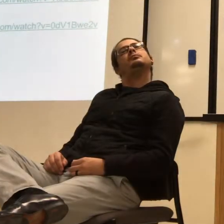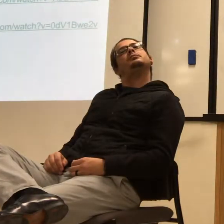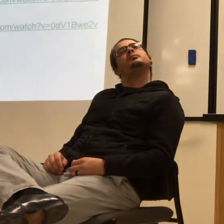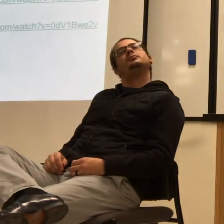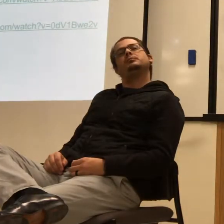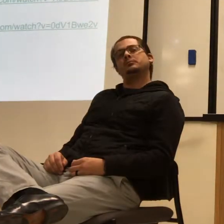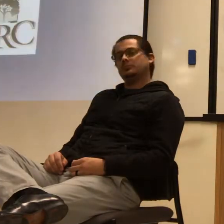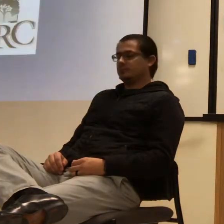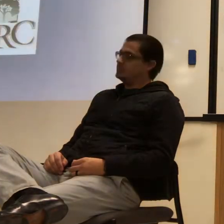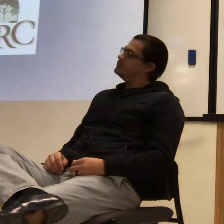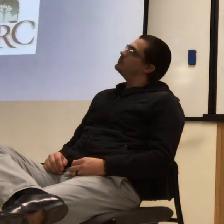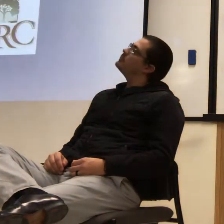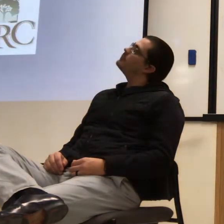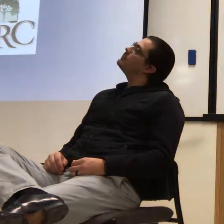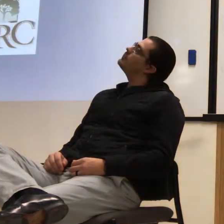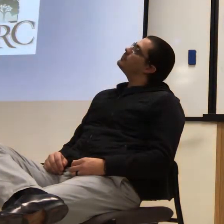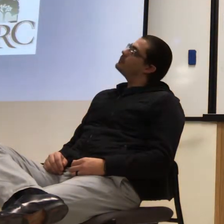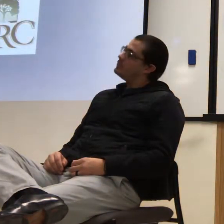Hold on a second.